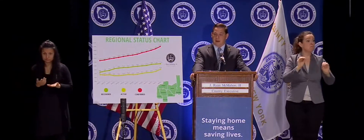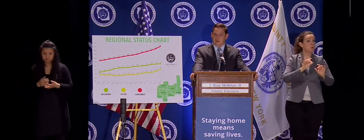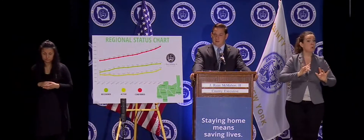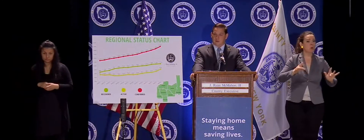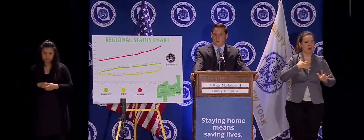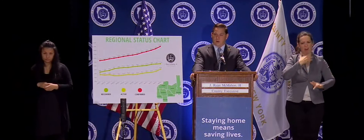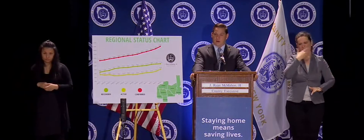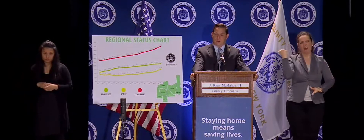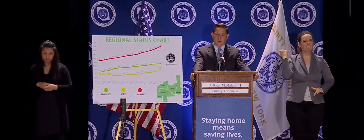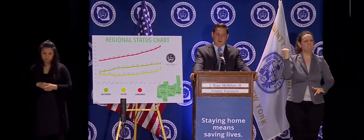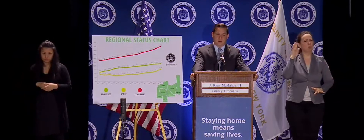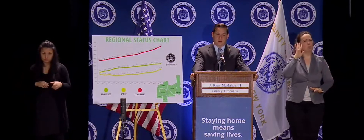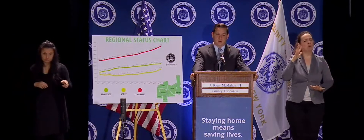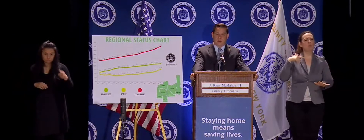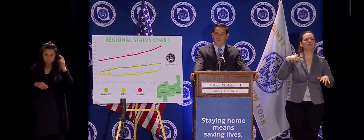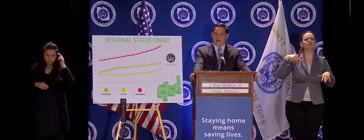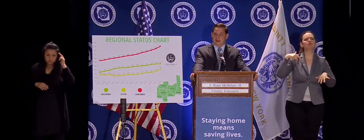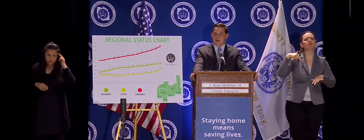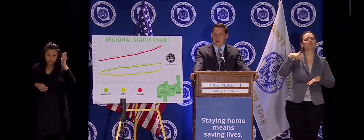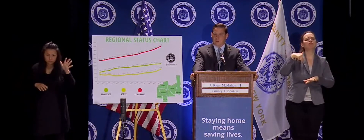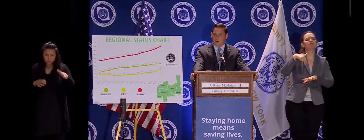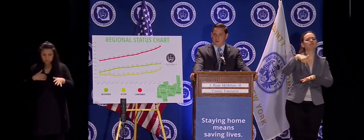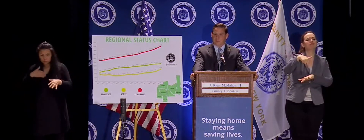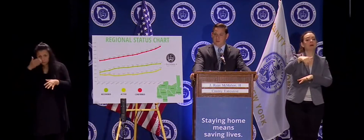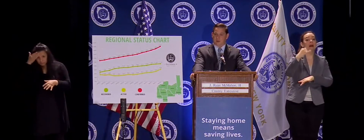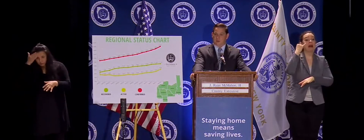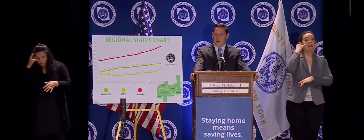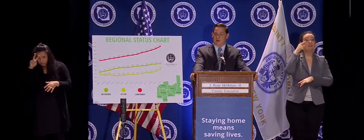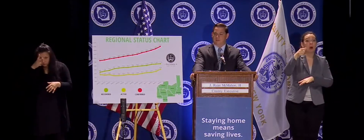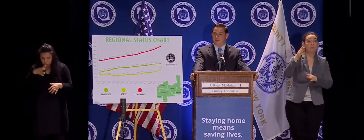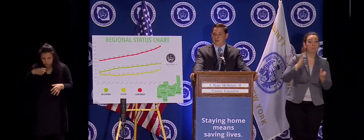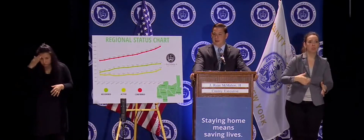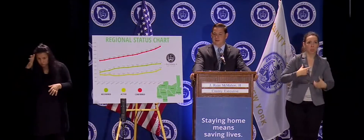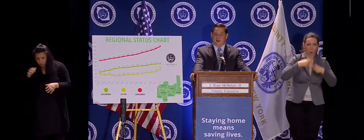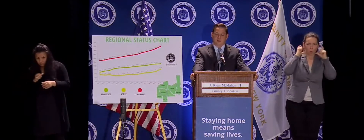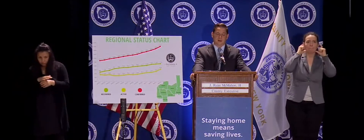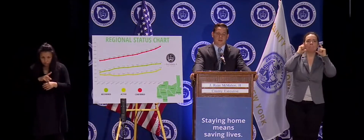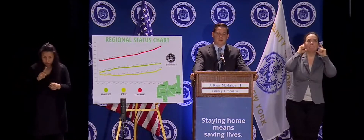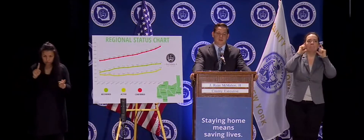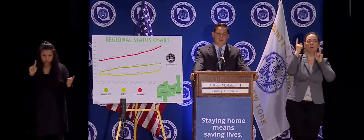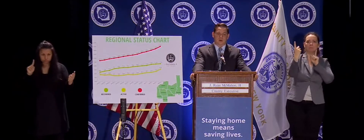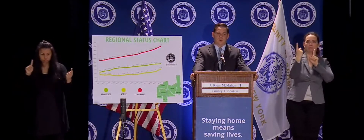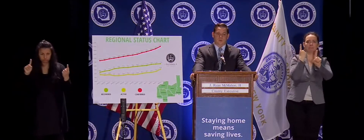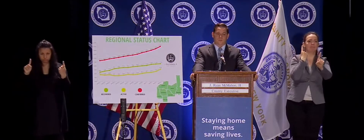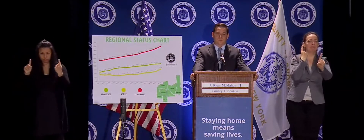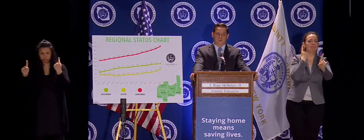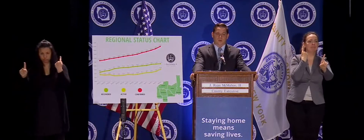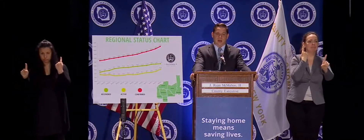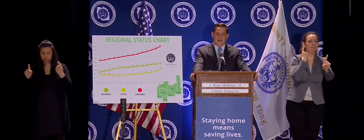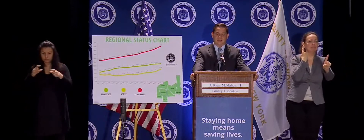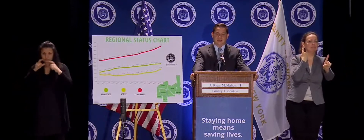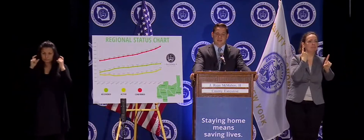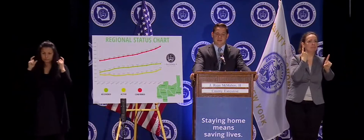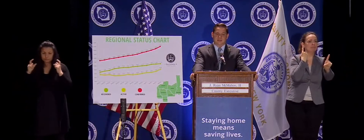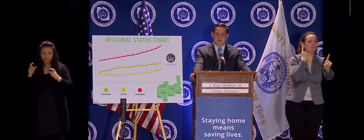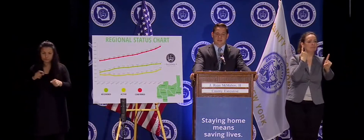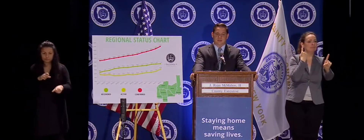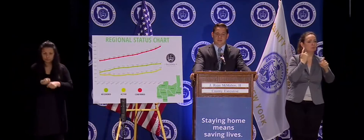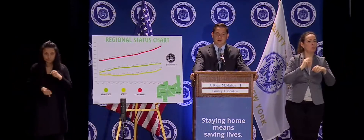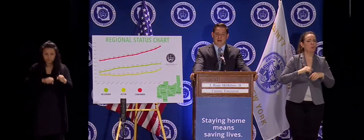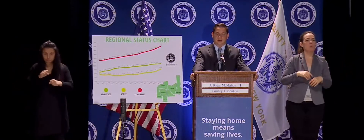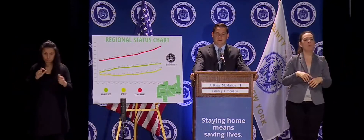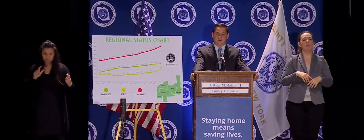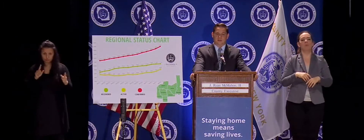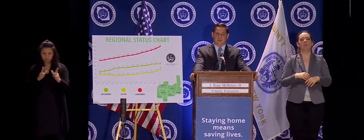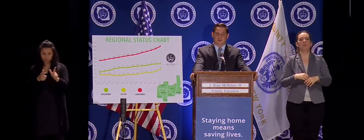I've been or who I've been hanging out with or how I'm feeling that day. So I think these